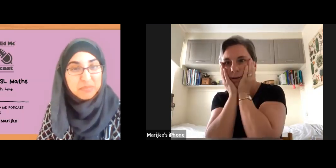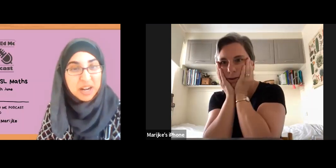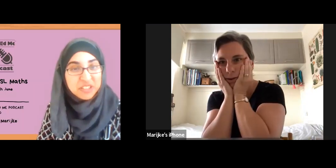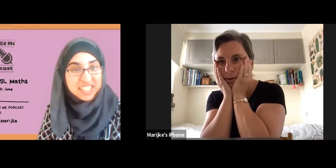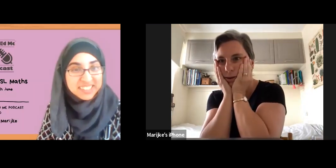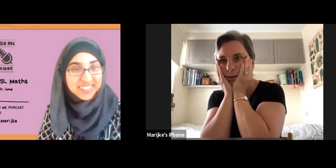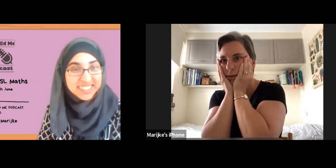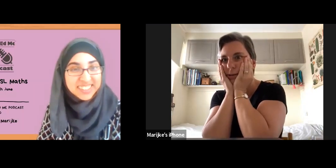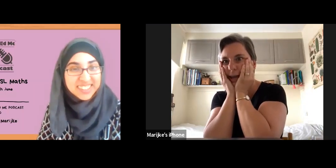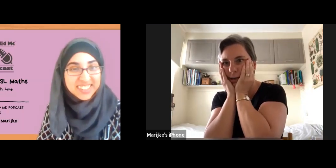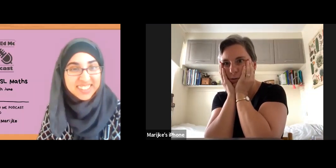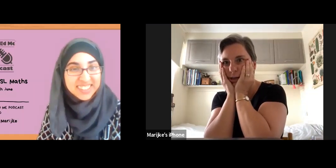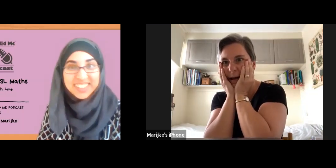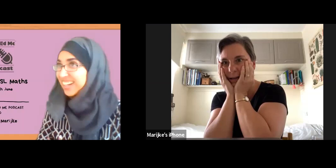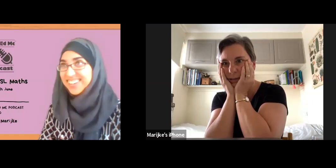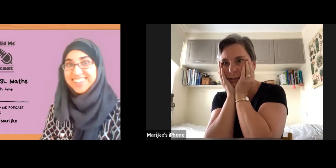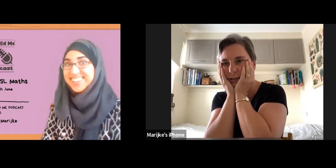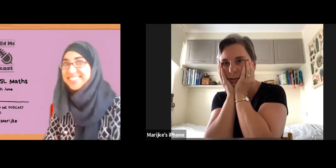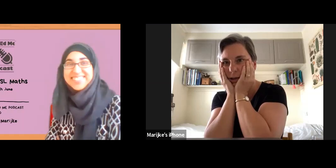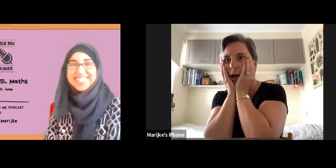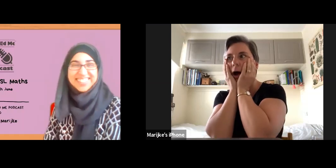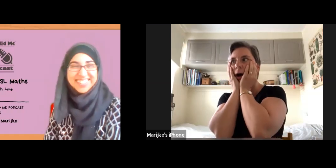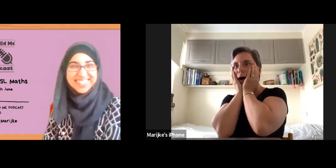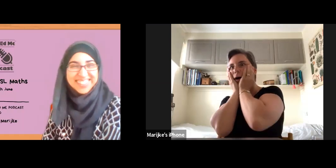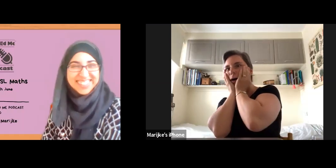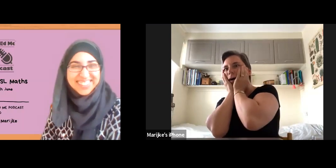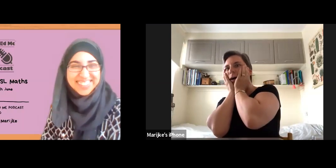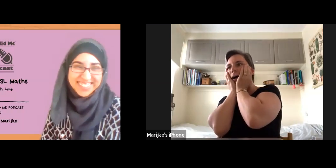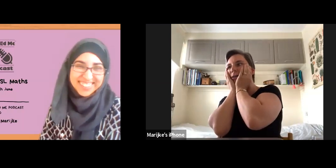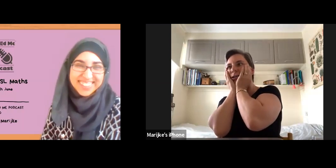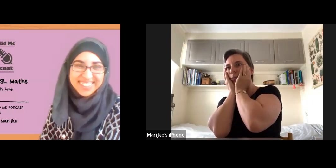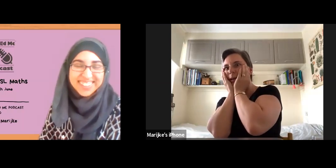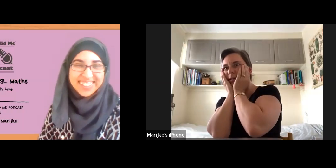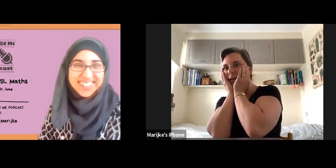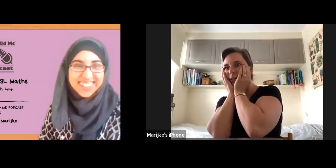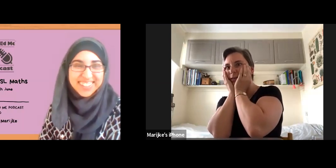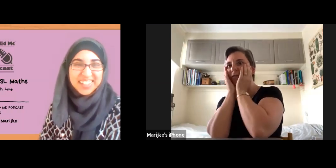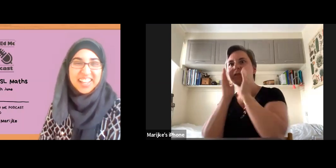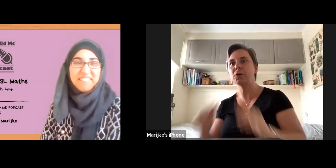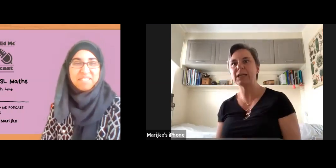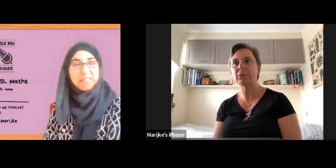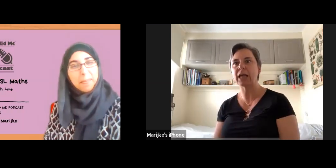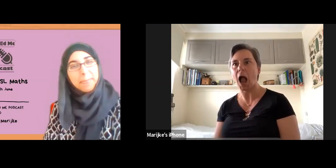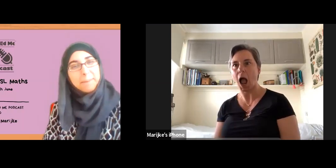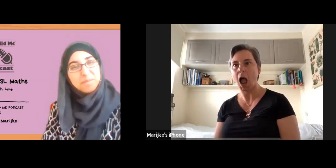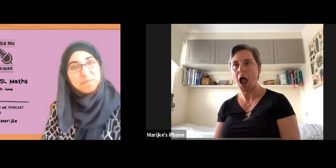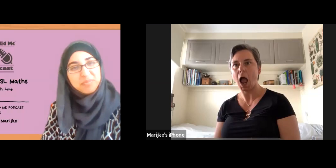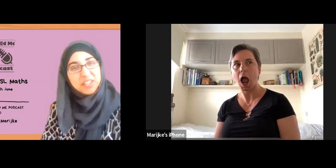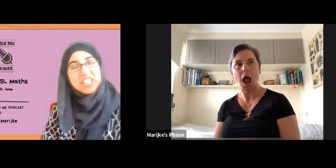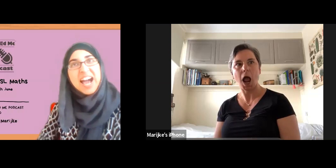primary or secondary? Secondary maths. Oh. I just couldn't believe it. So the first few weeks I was like. So how